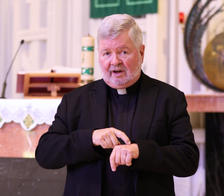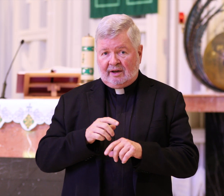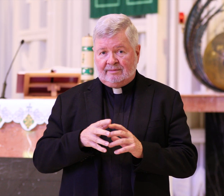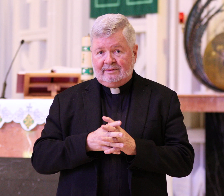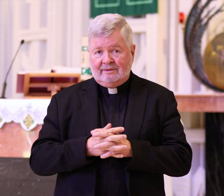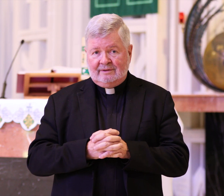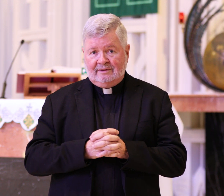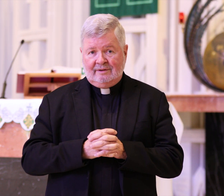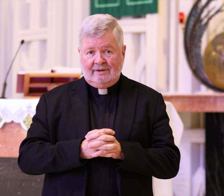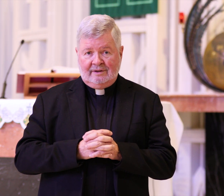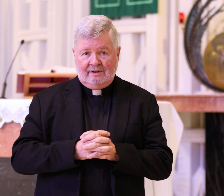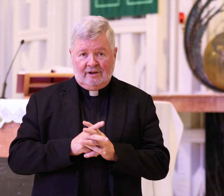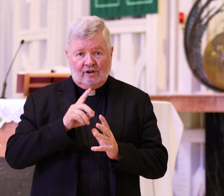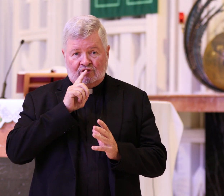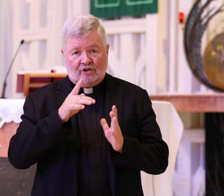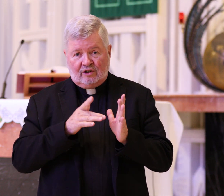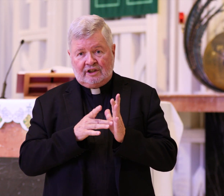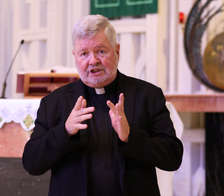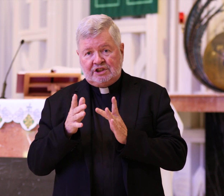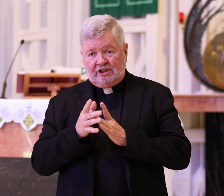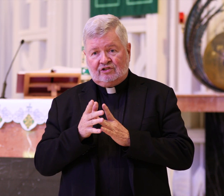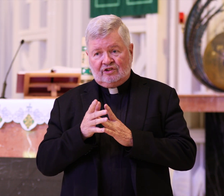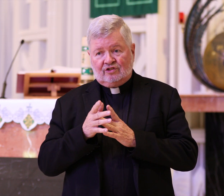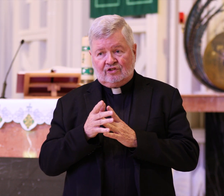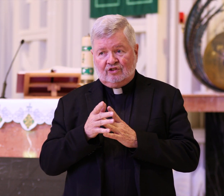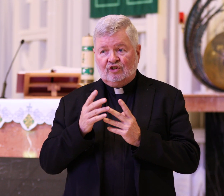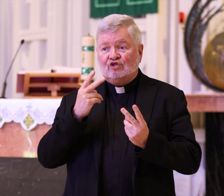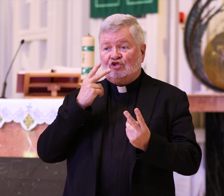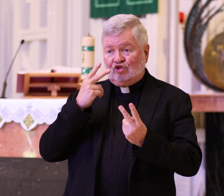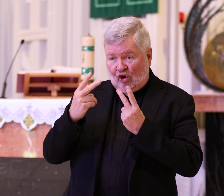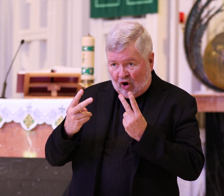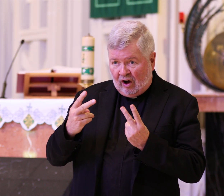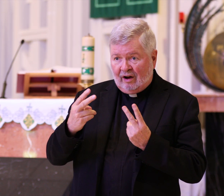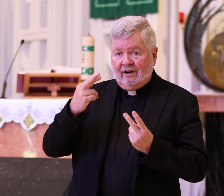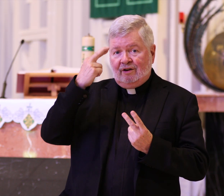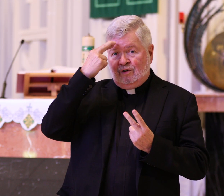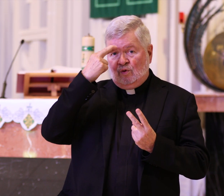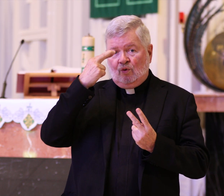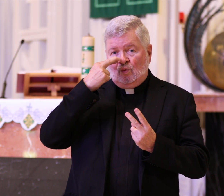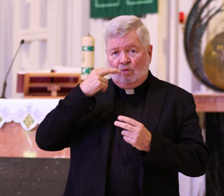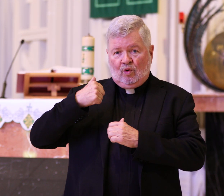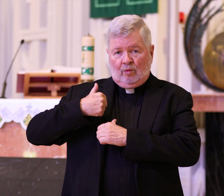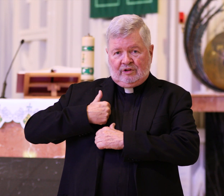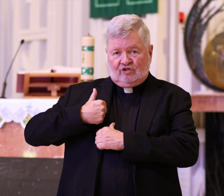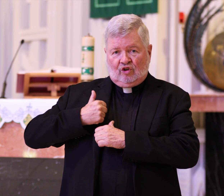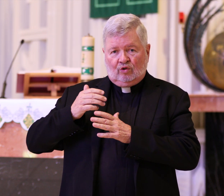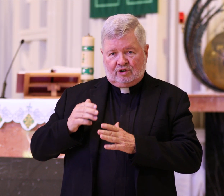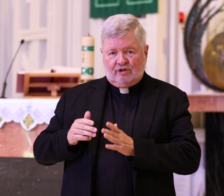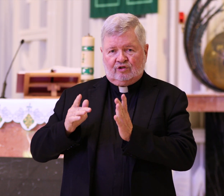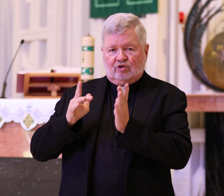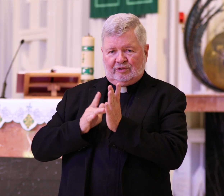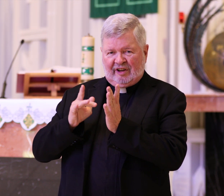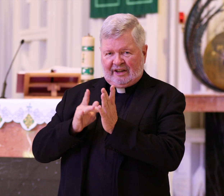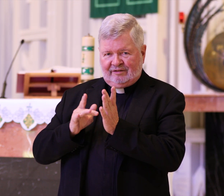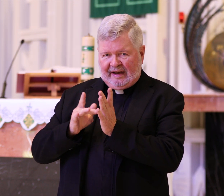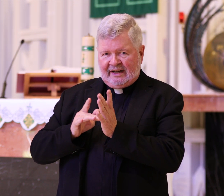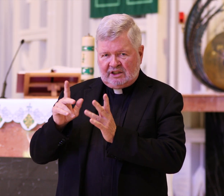time. Certainly, Jesus saw Roman soldiers who would take advantage